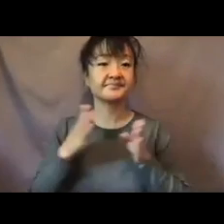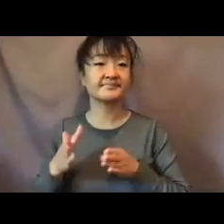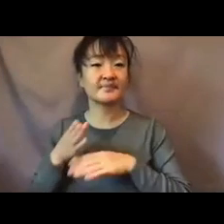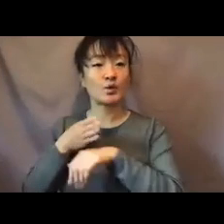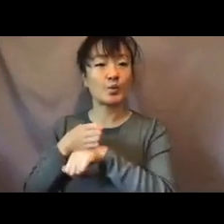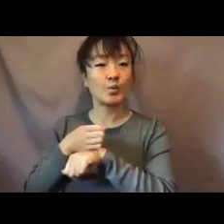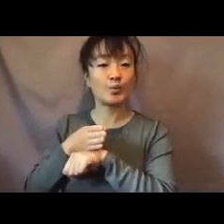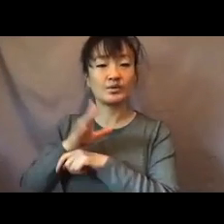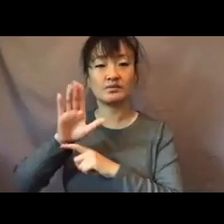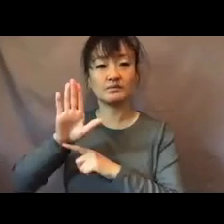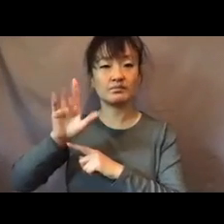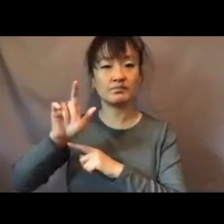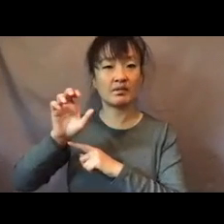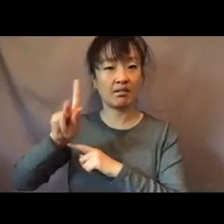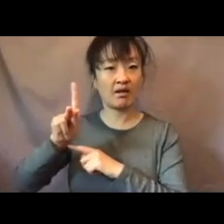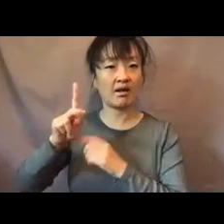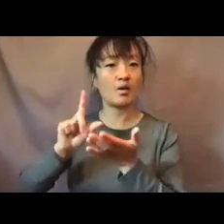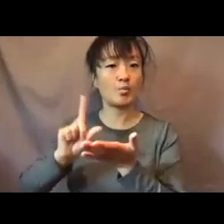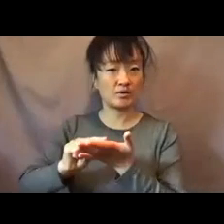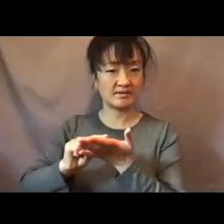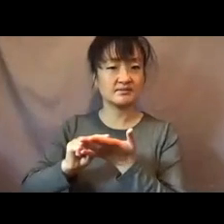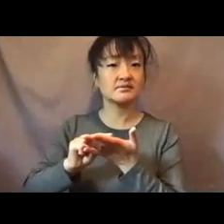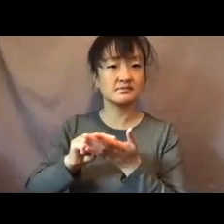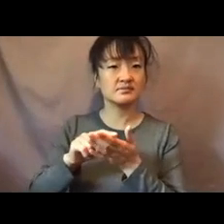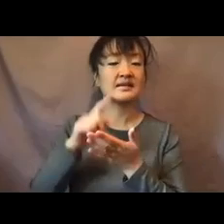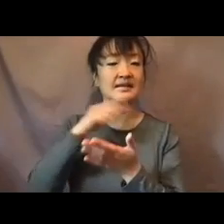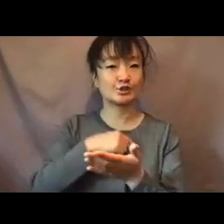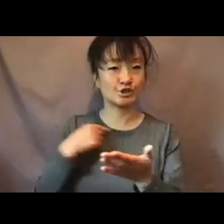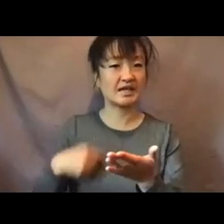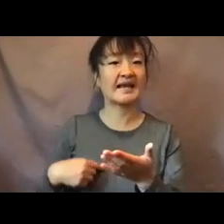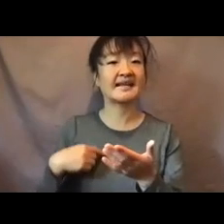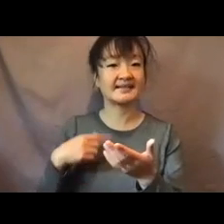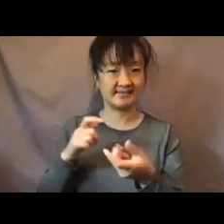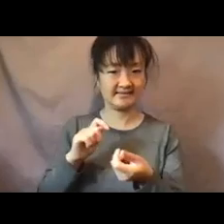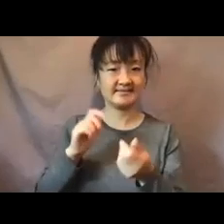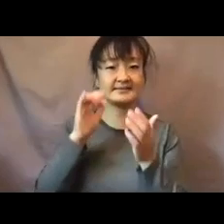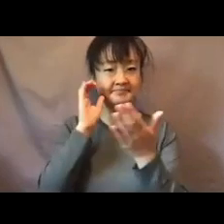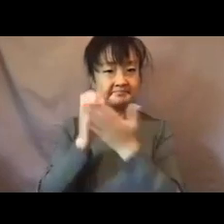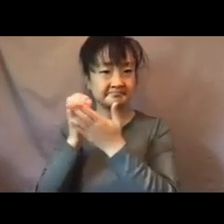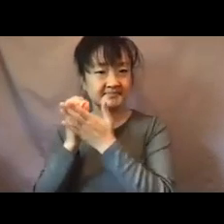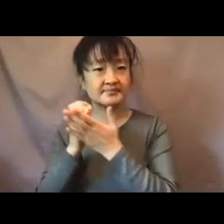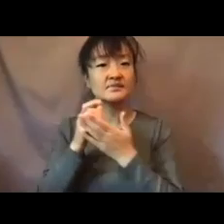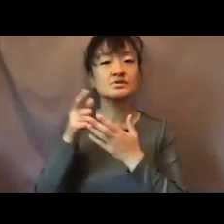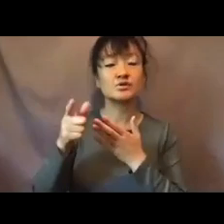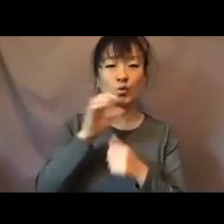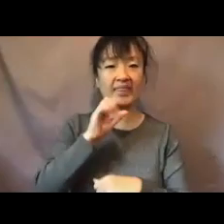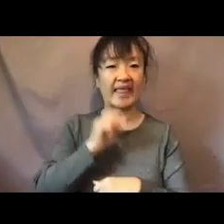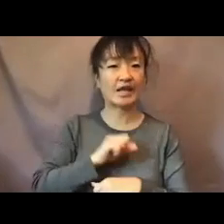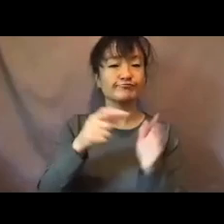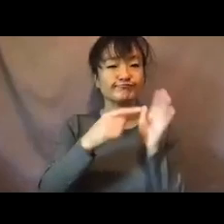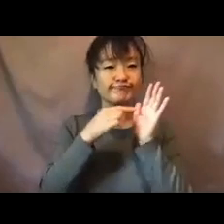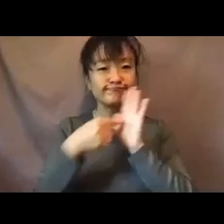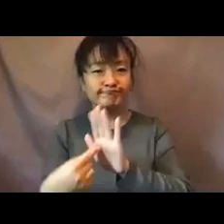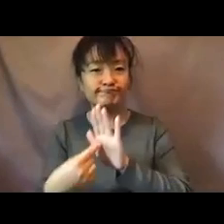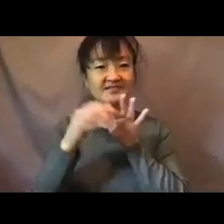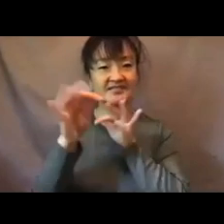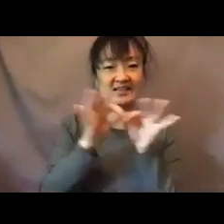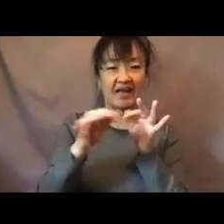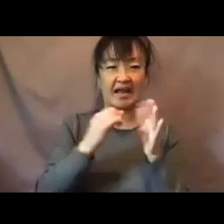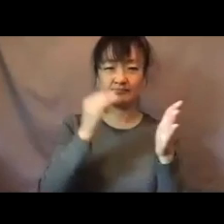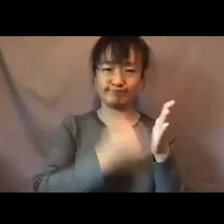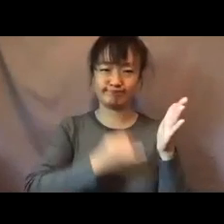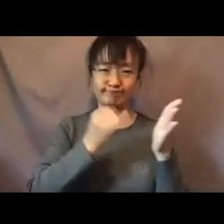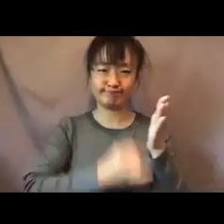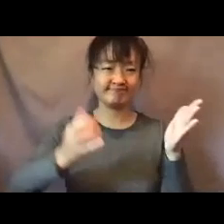were channel illustrations. So the ancients were really kind of defining this and drawing these very, very early. This is a